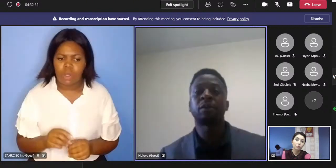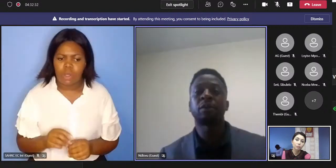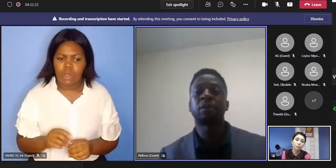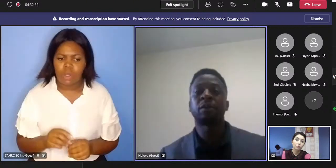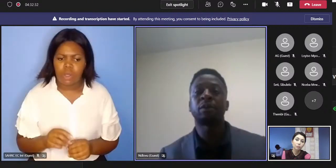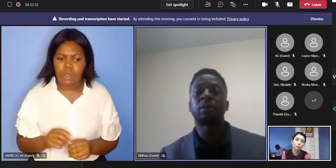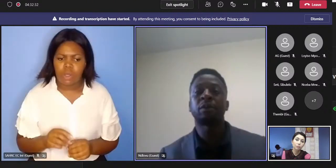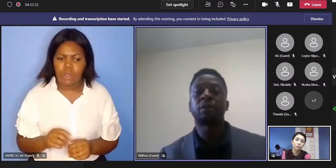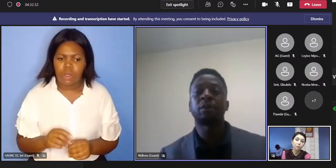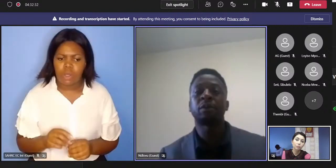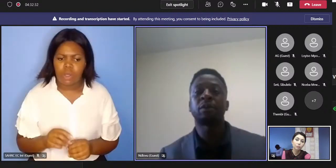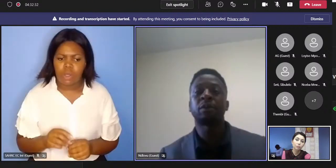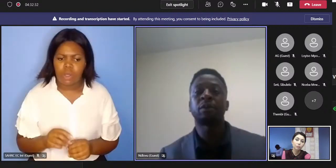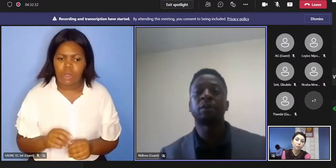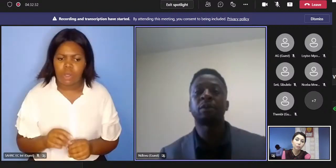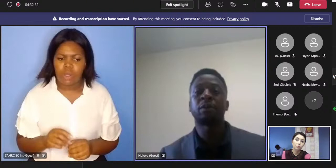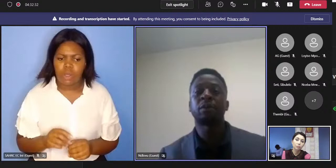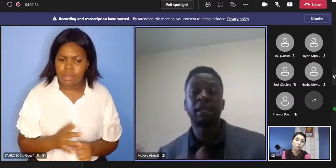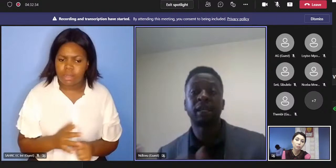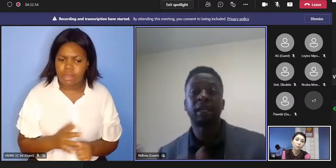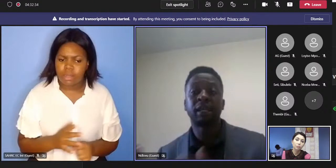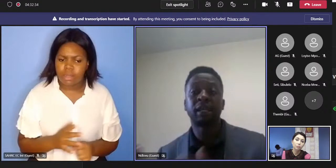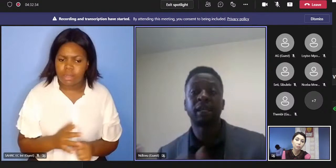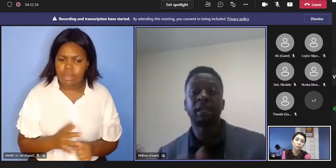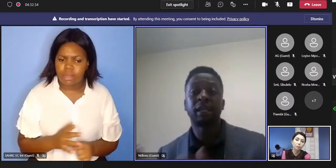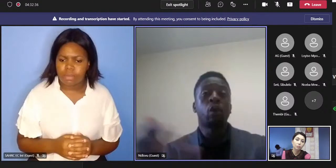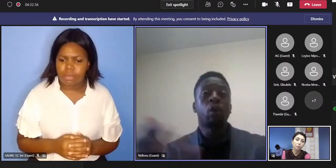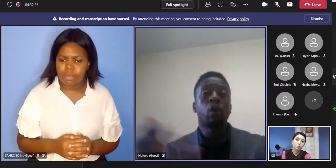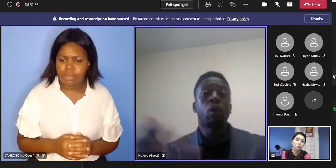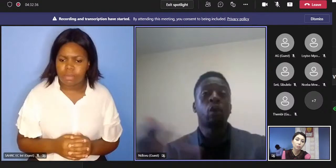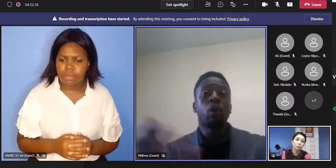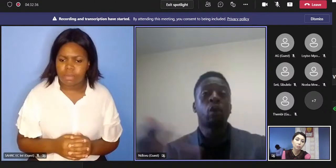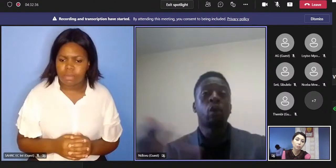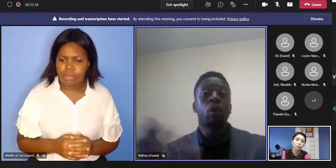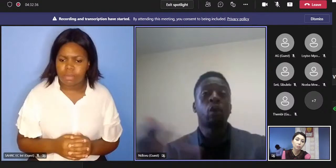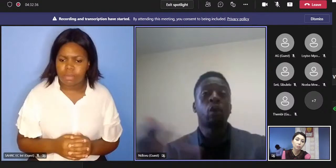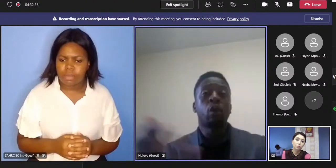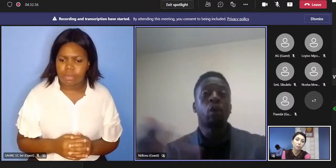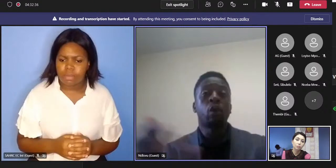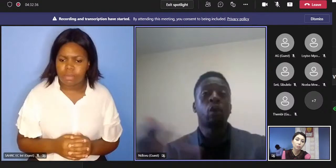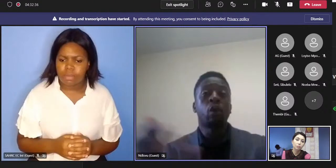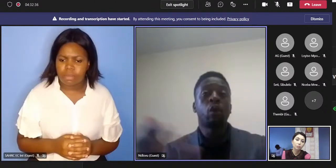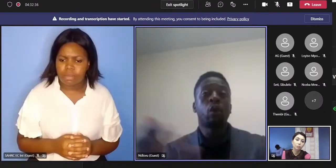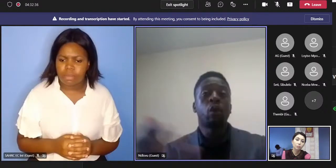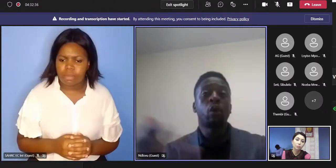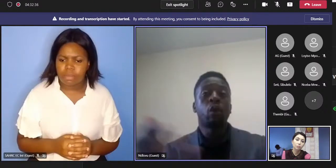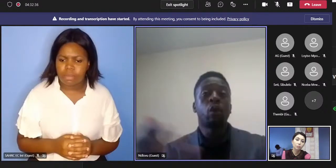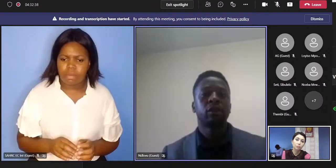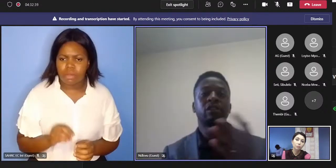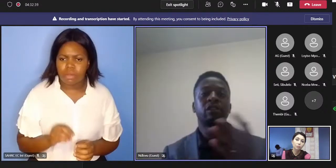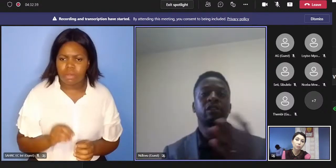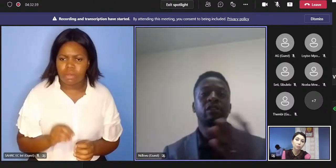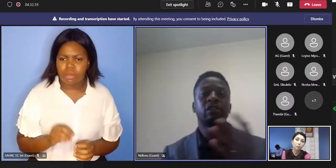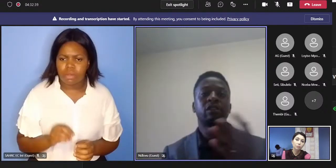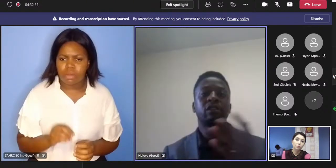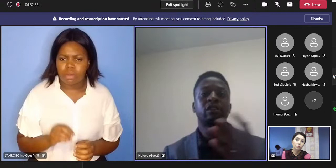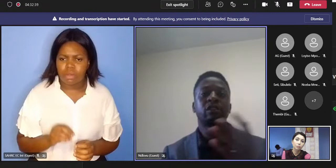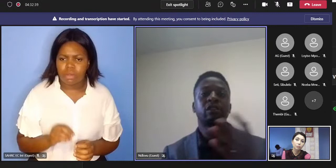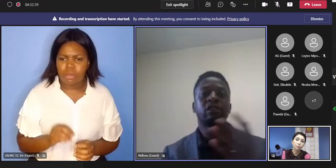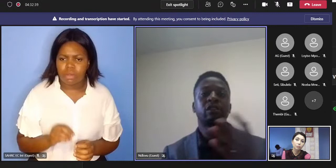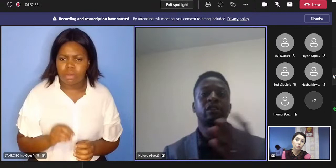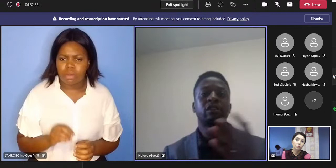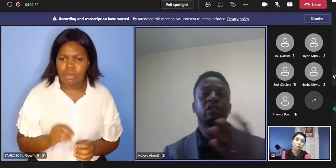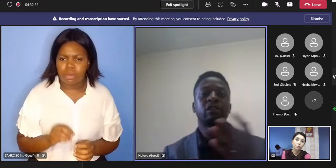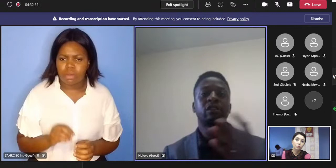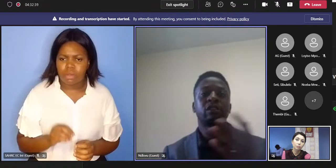the remote areas, because the challenge becomes even much bigger, because you've got this whole system of conservatism, you've got this whole system